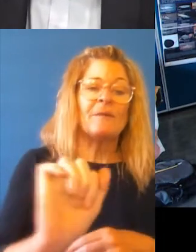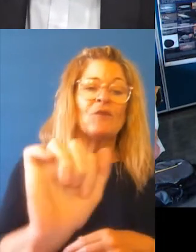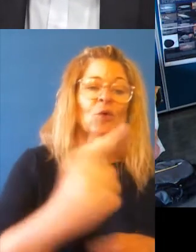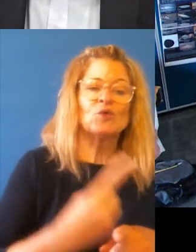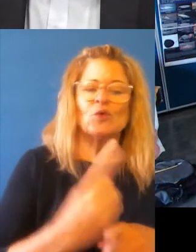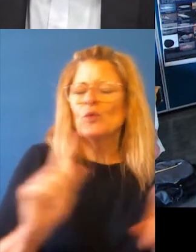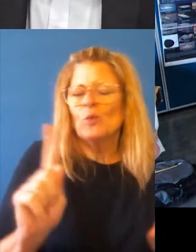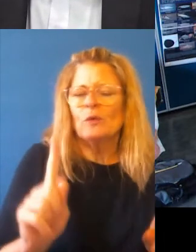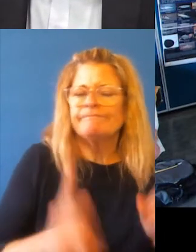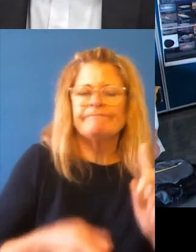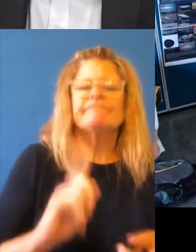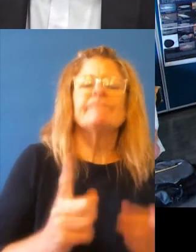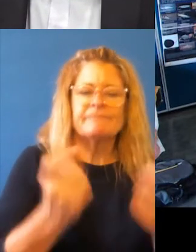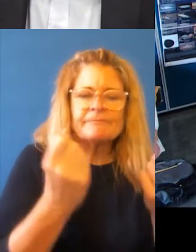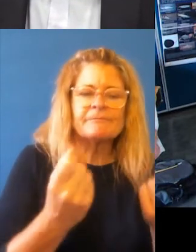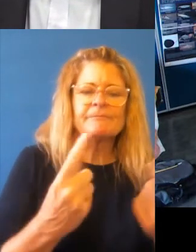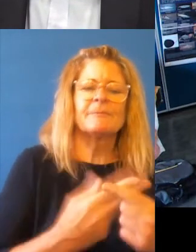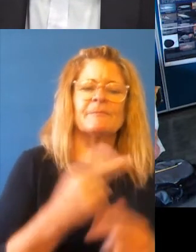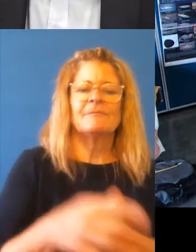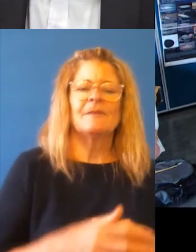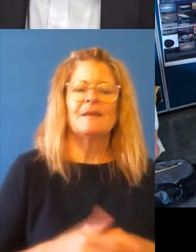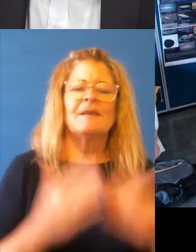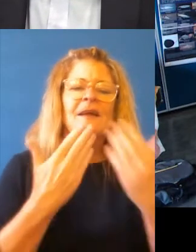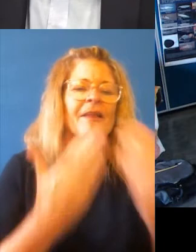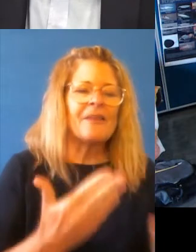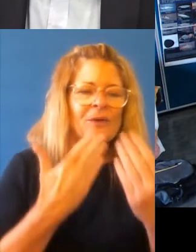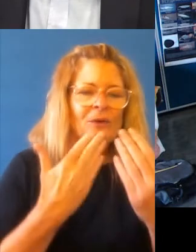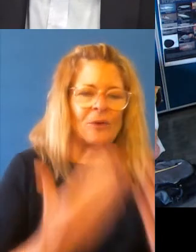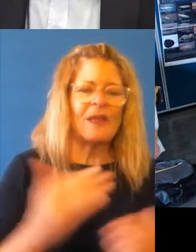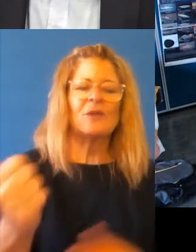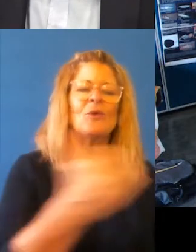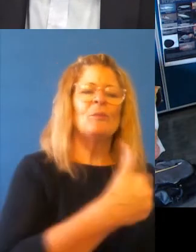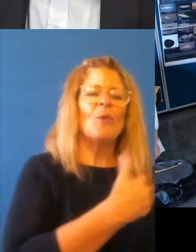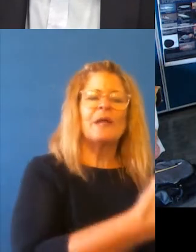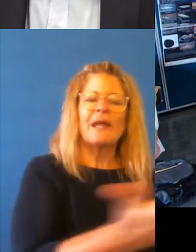us? Thank you, Dan, and good morning, everyone.